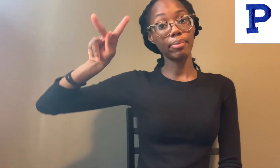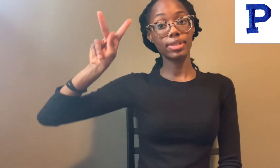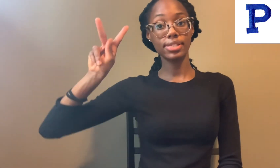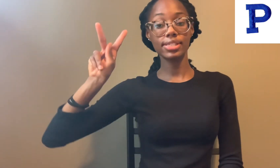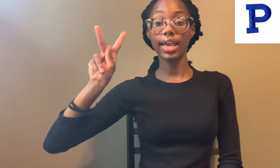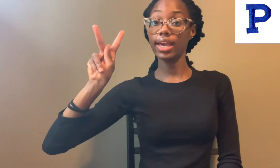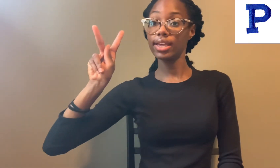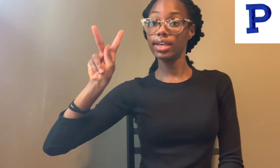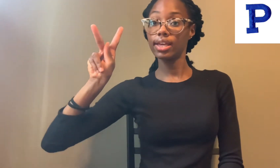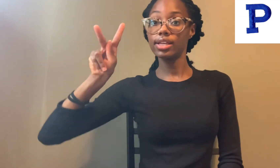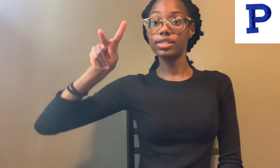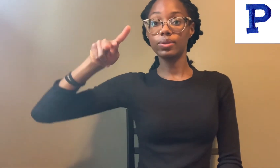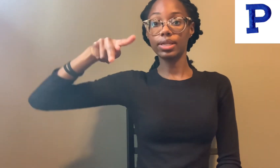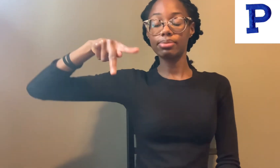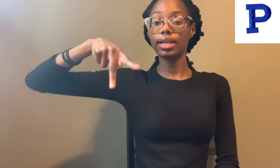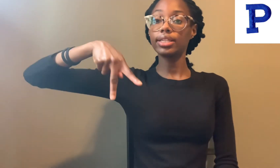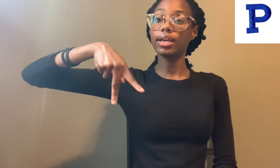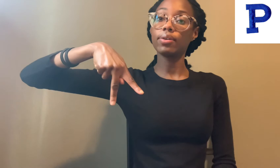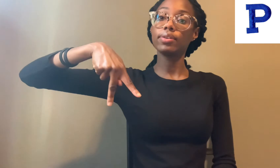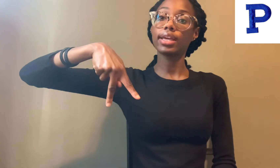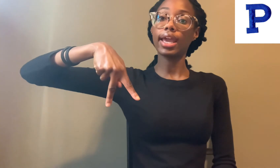is K, so it's upside down. K,